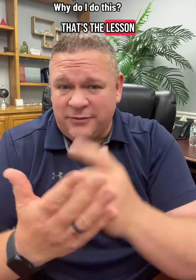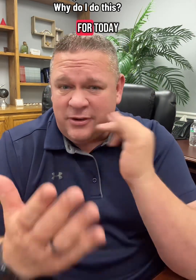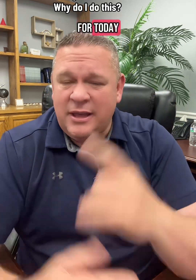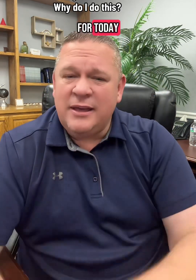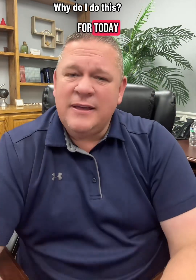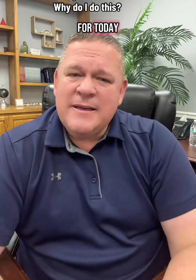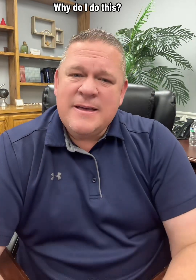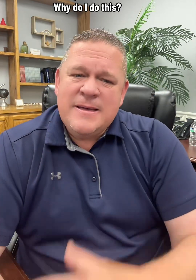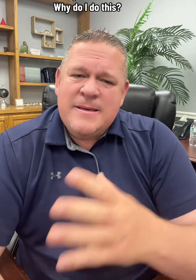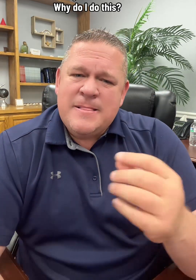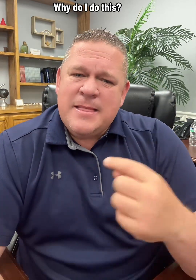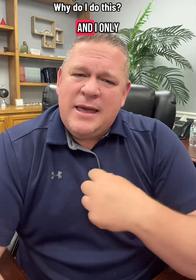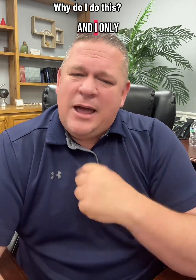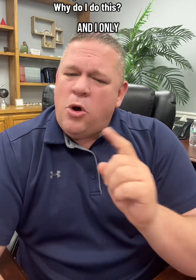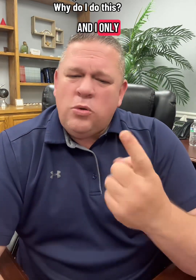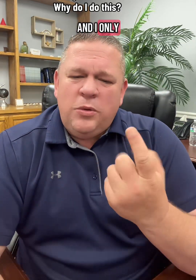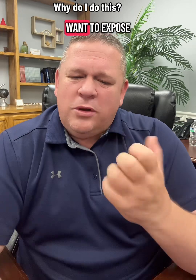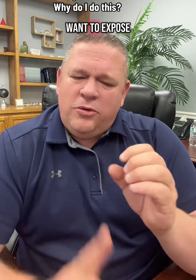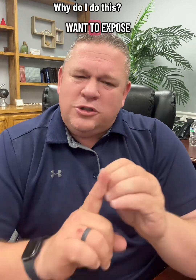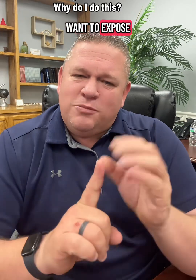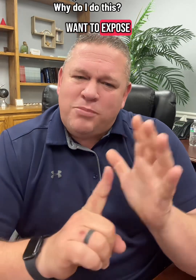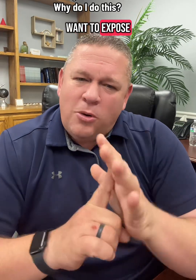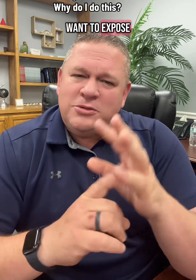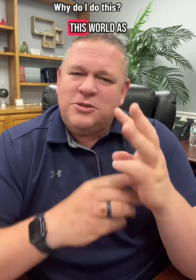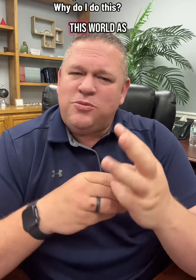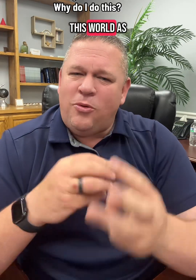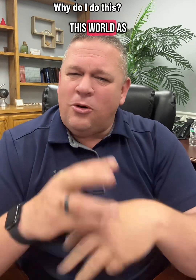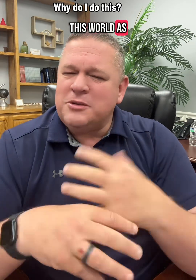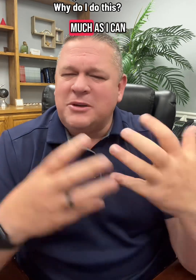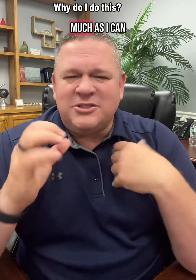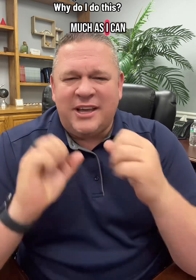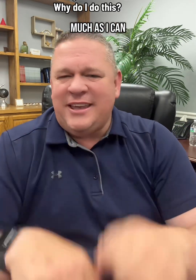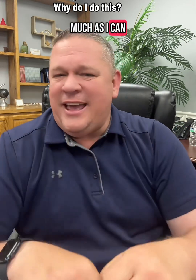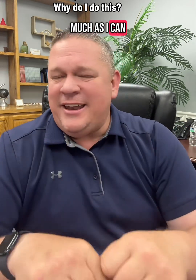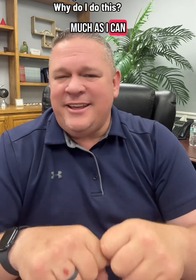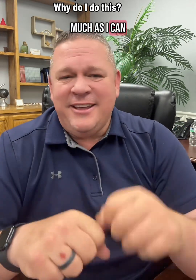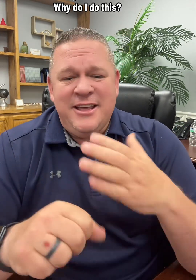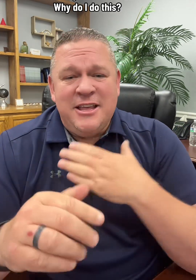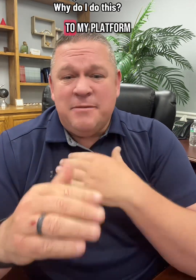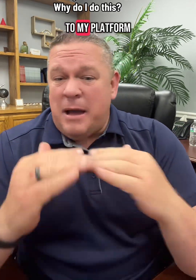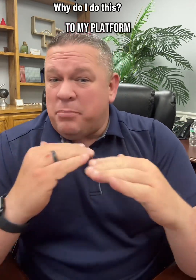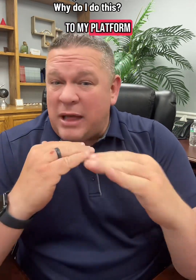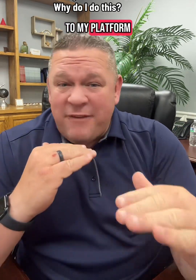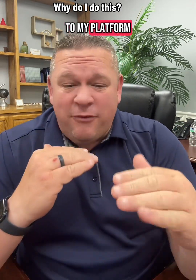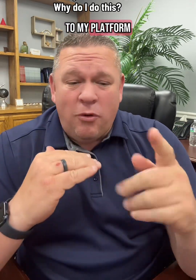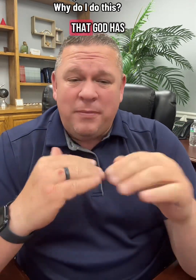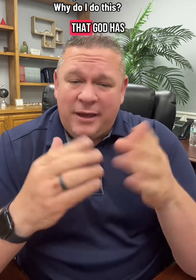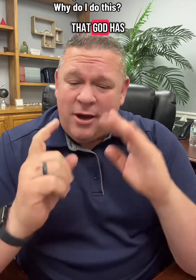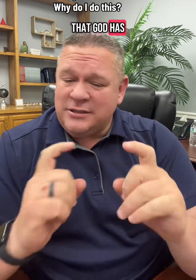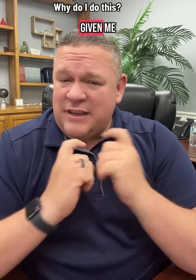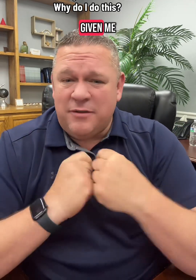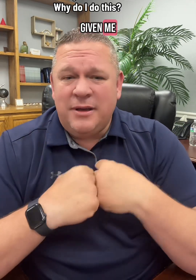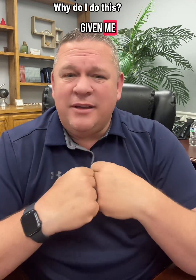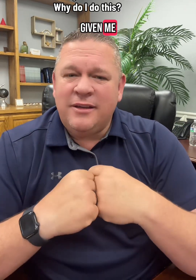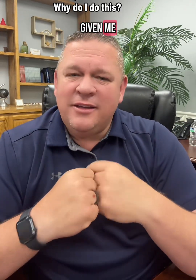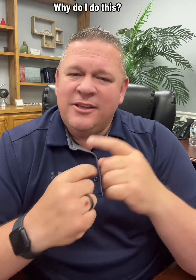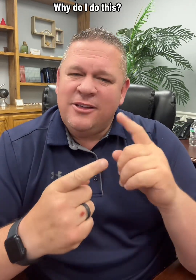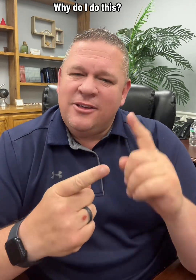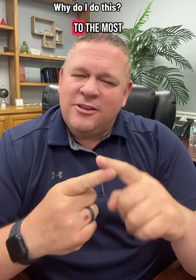today. And I only want to expose this world as much as I can to my platform that God has given me, to the